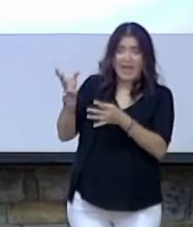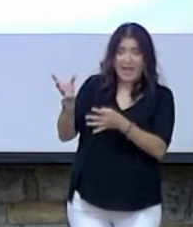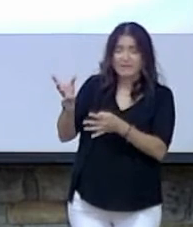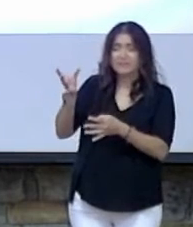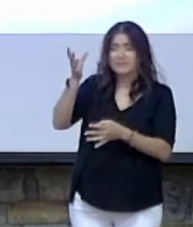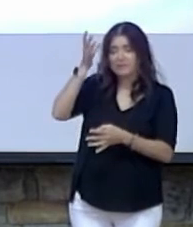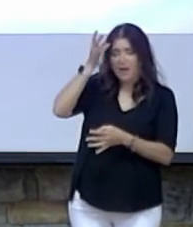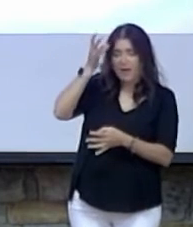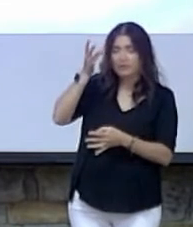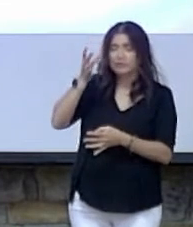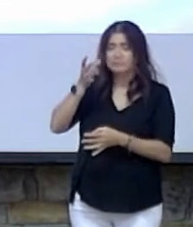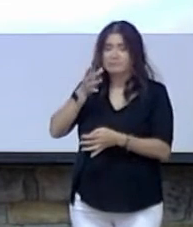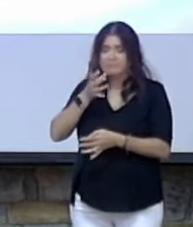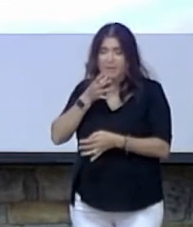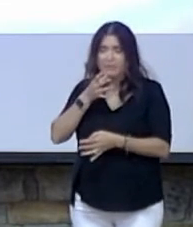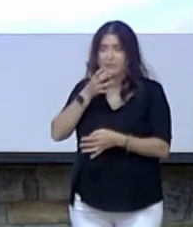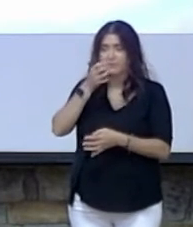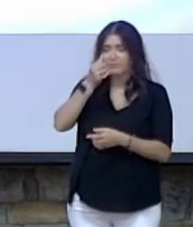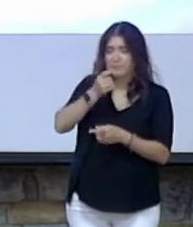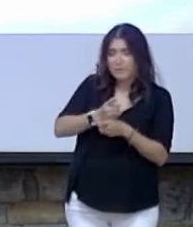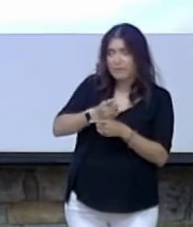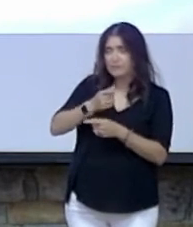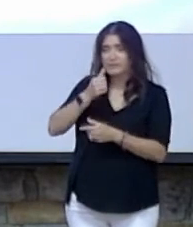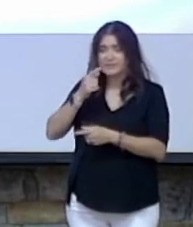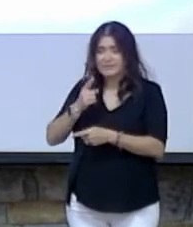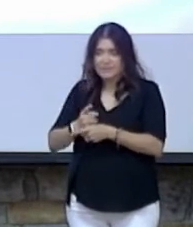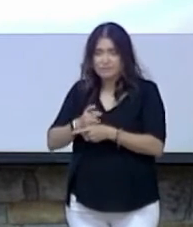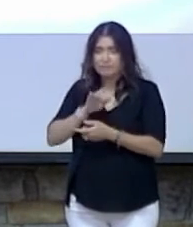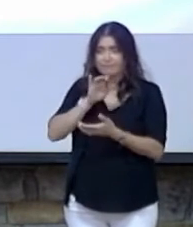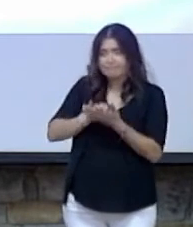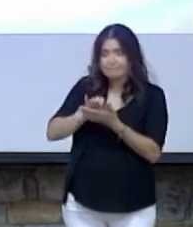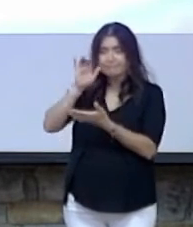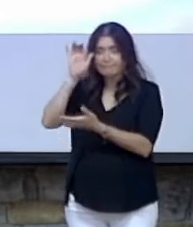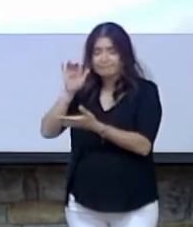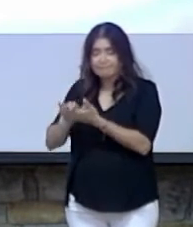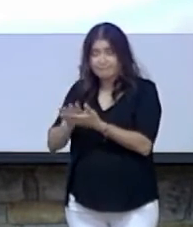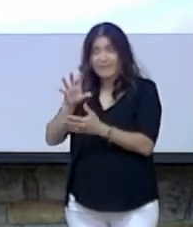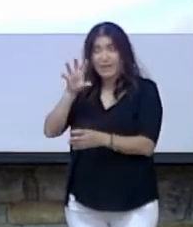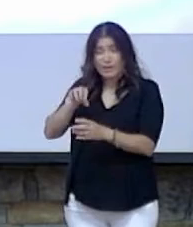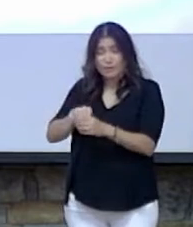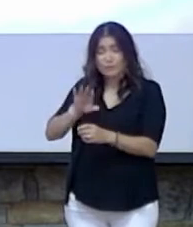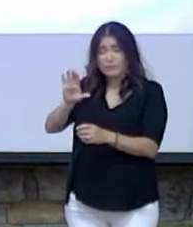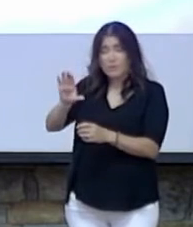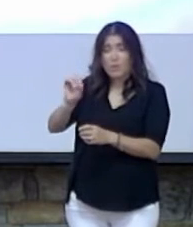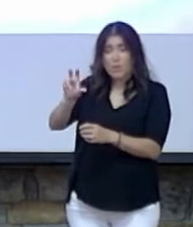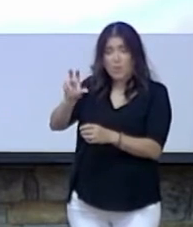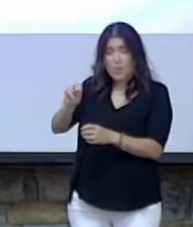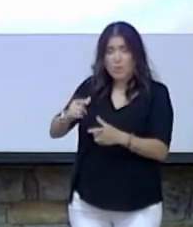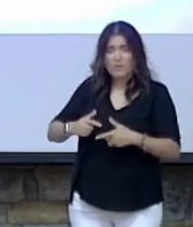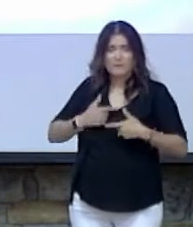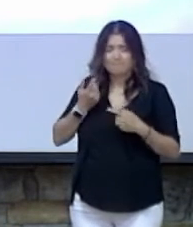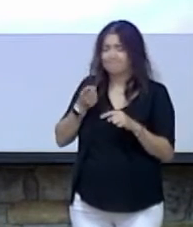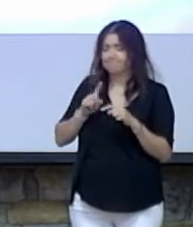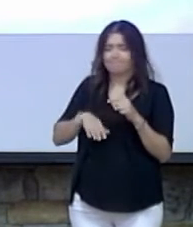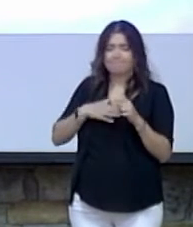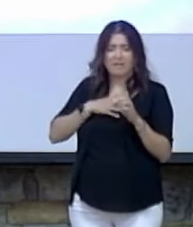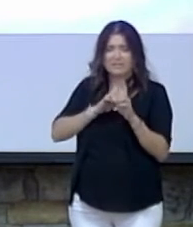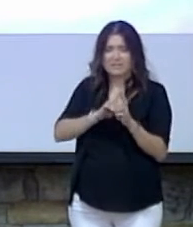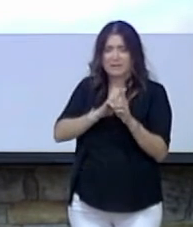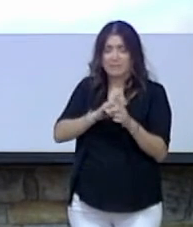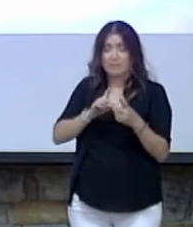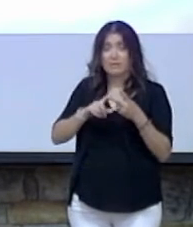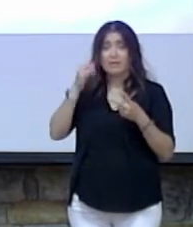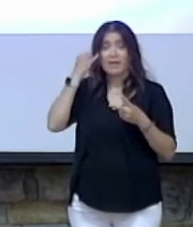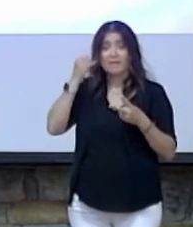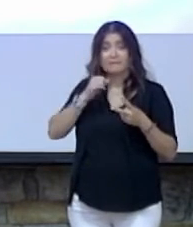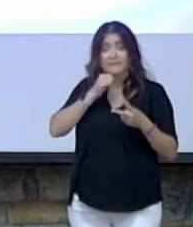and children and brothers and sisters, yes, and even his own life, he cannot be my disciple. Whoever does not bear his own